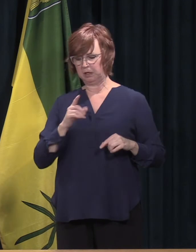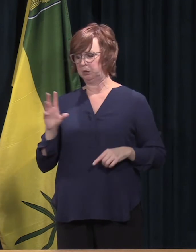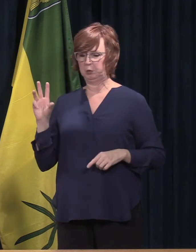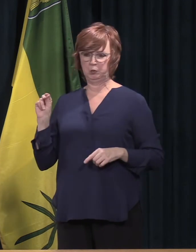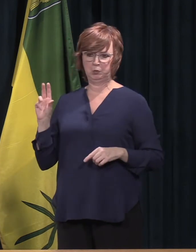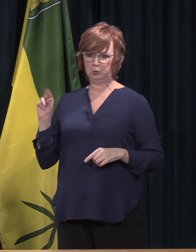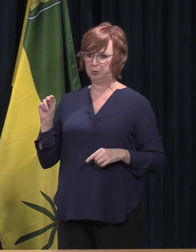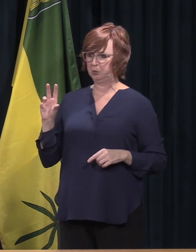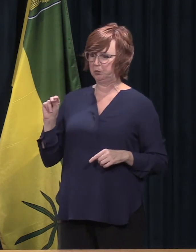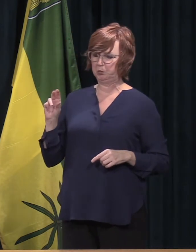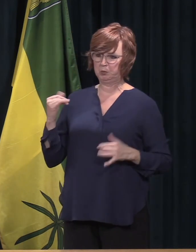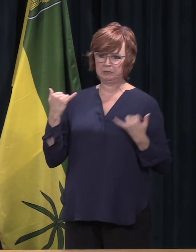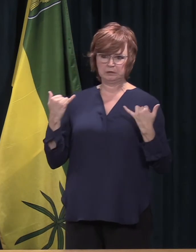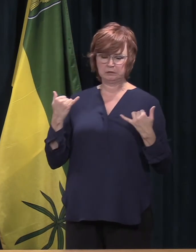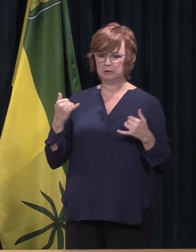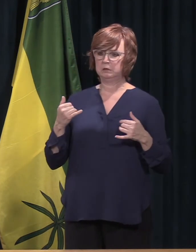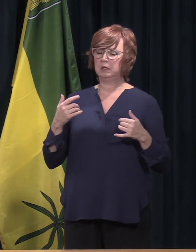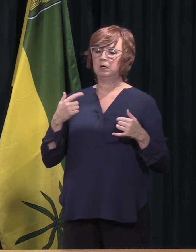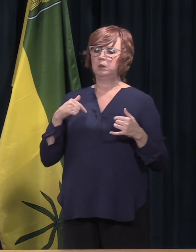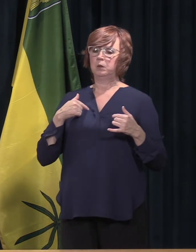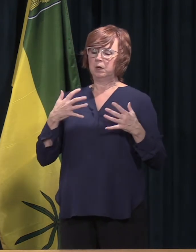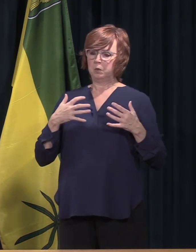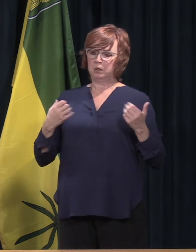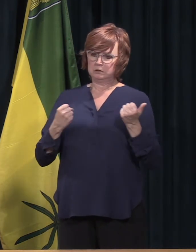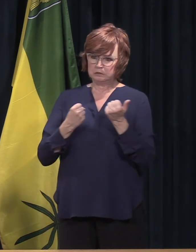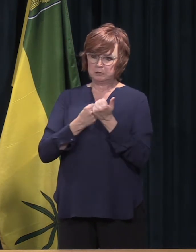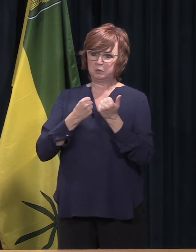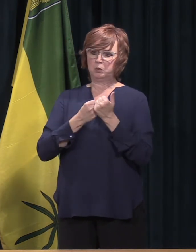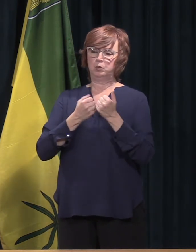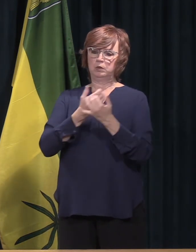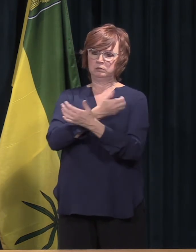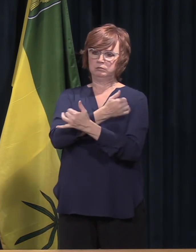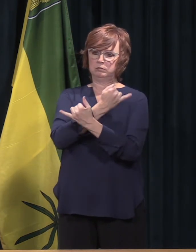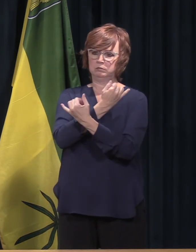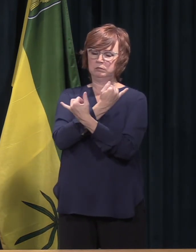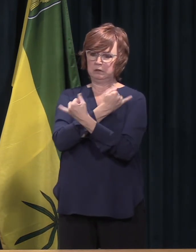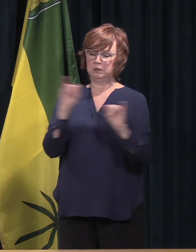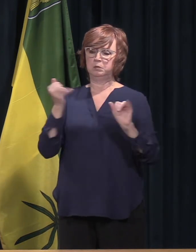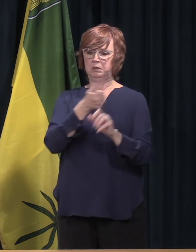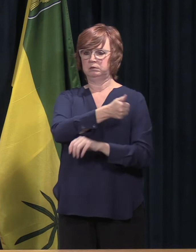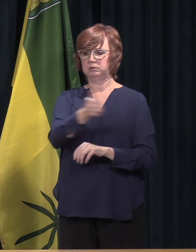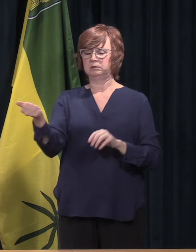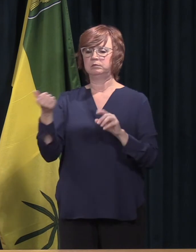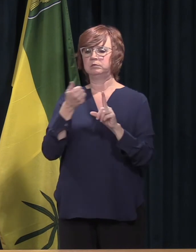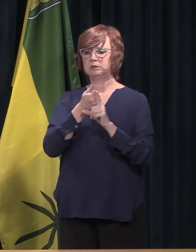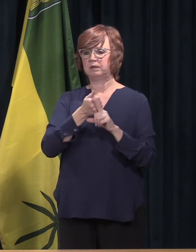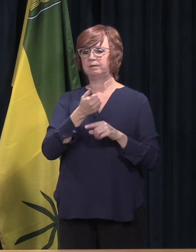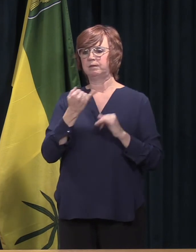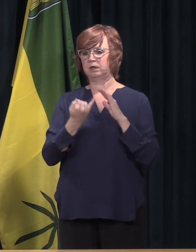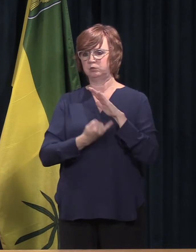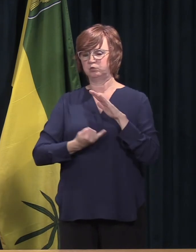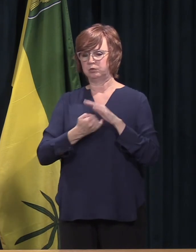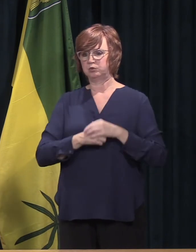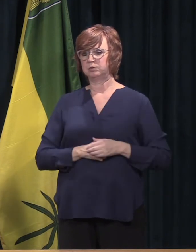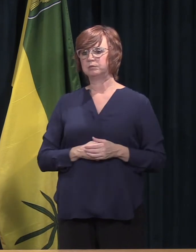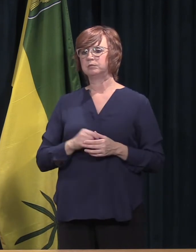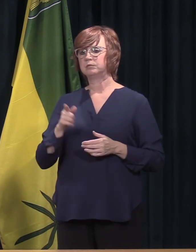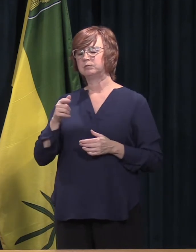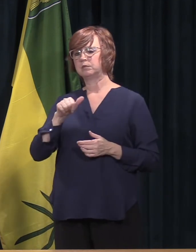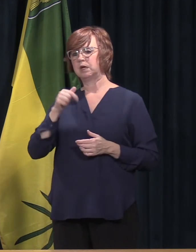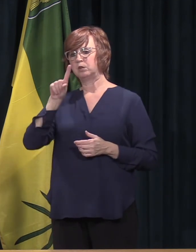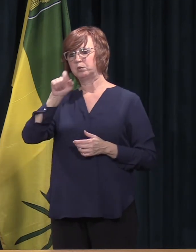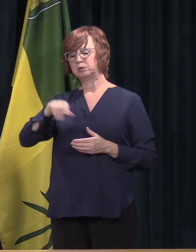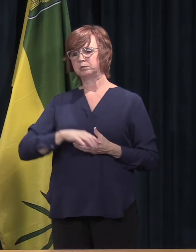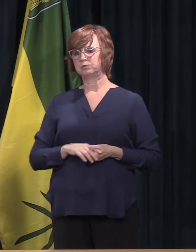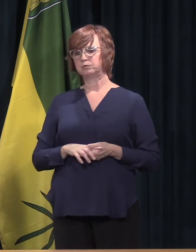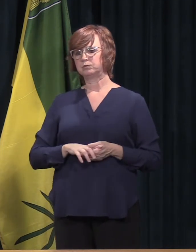to support everyone to be able to self-isolate, really. Yeah. I want to also ask, when are we going to see, if and